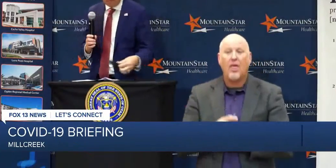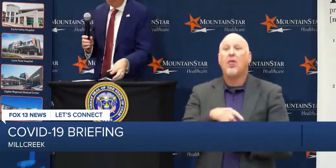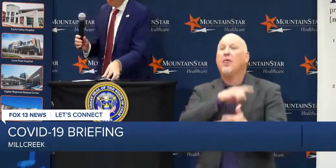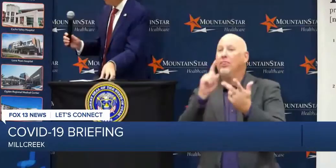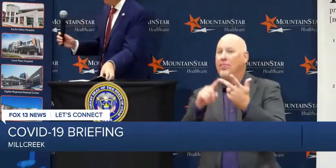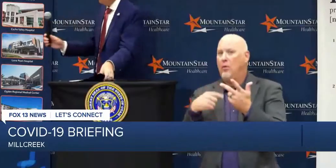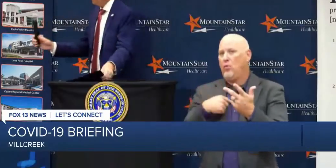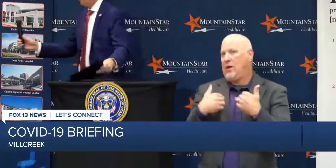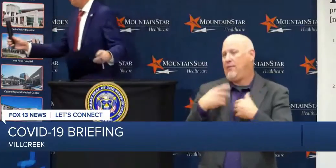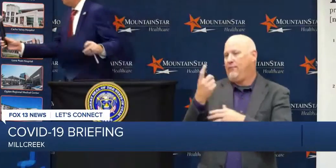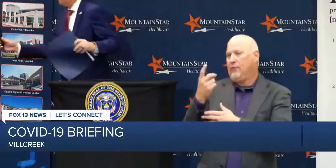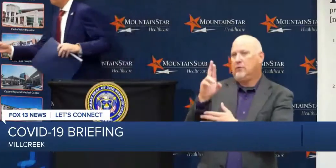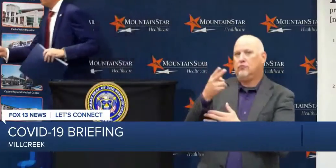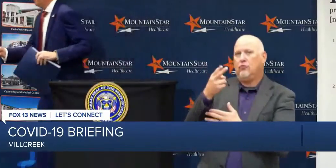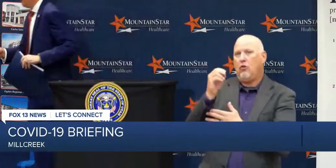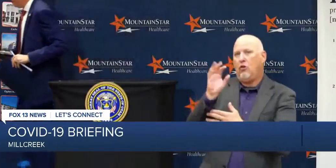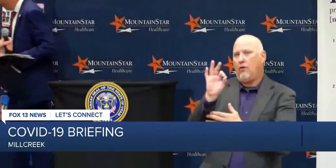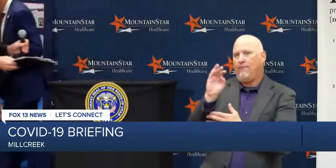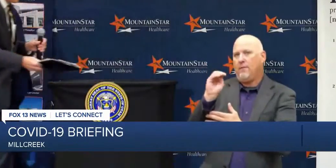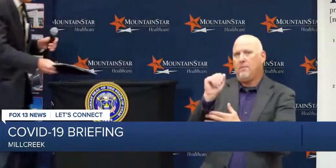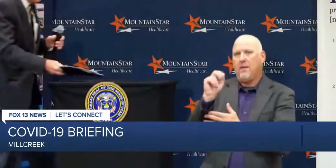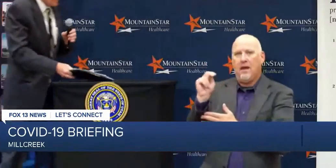yours.